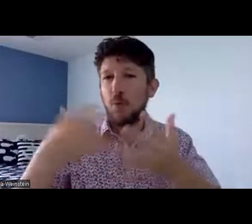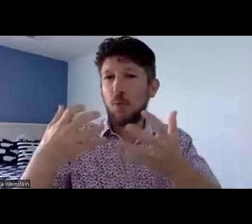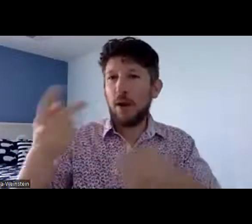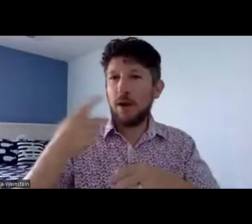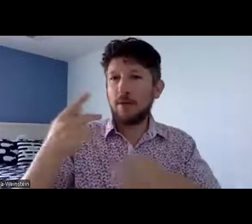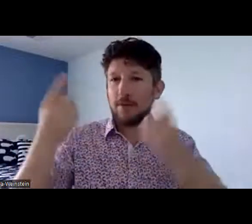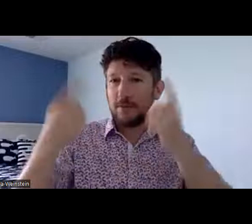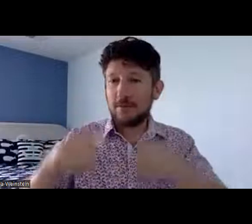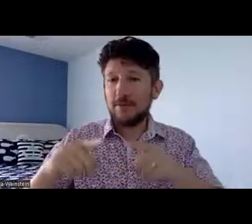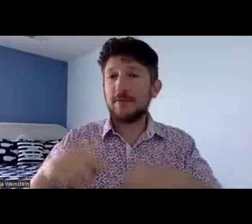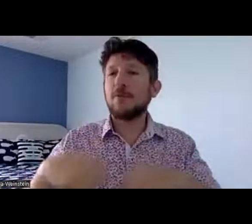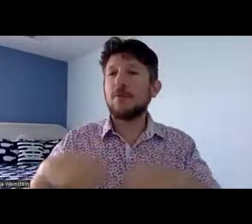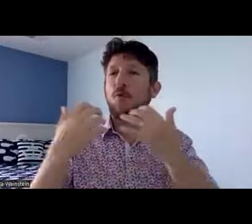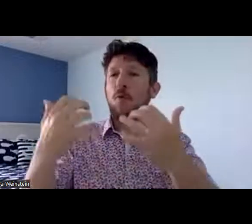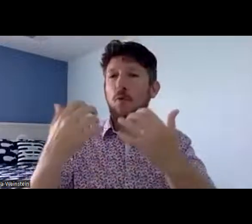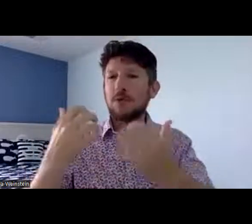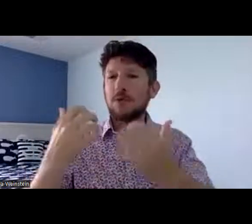But you will have an opportunity